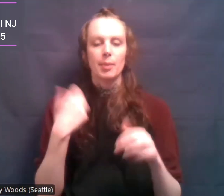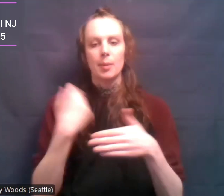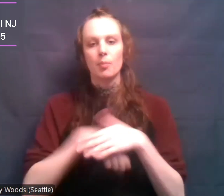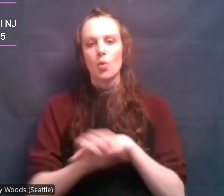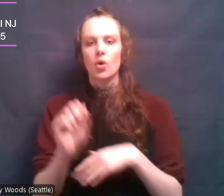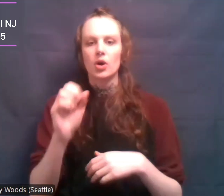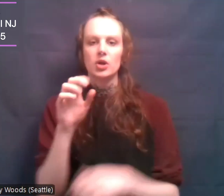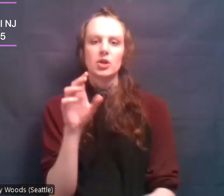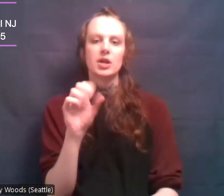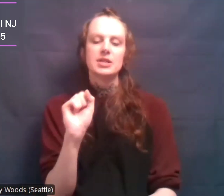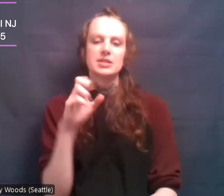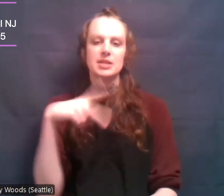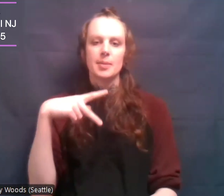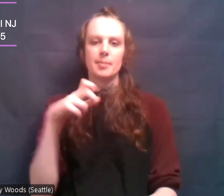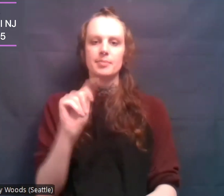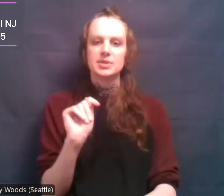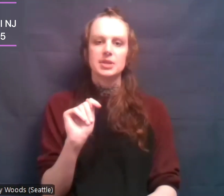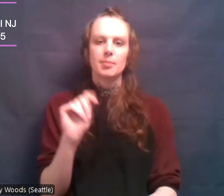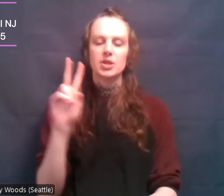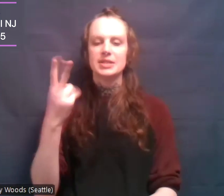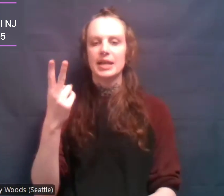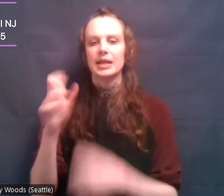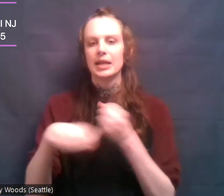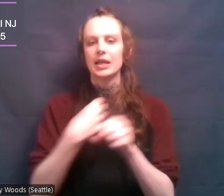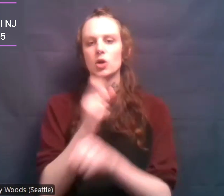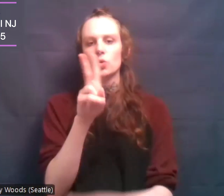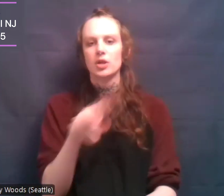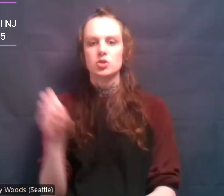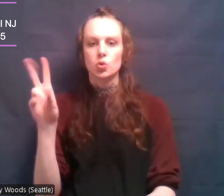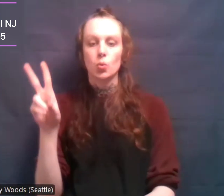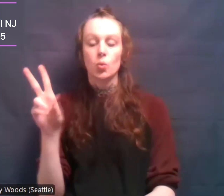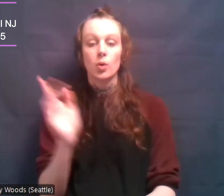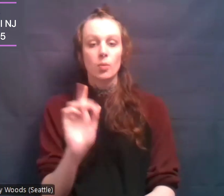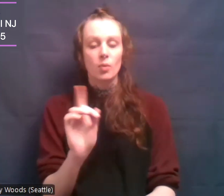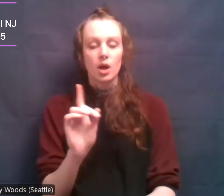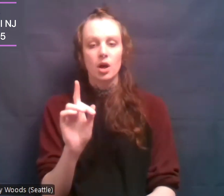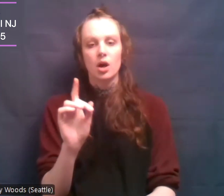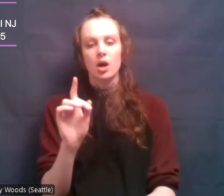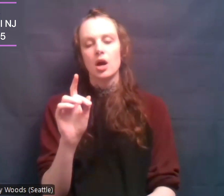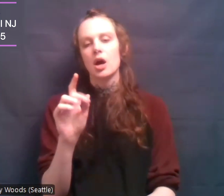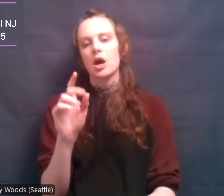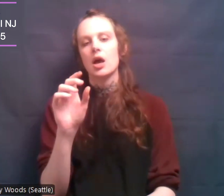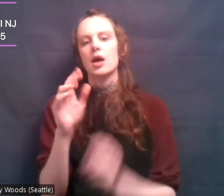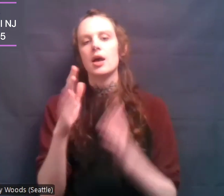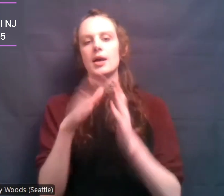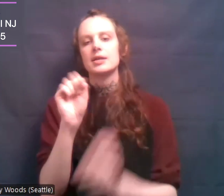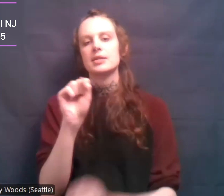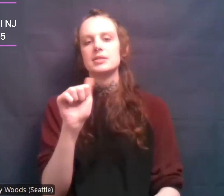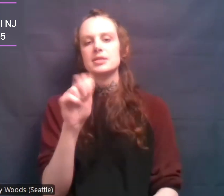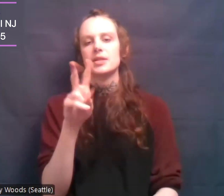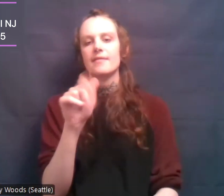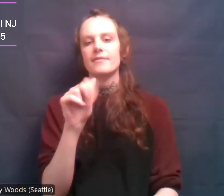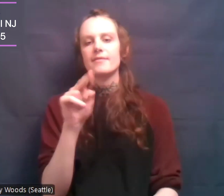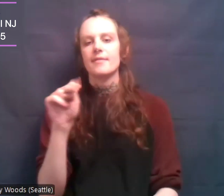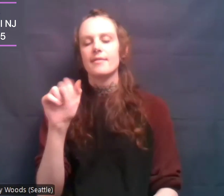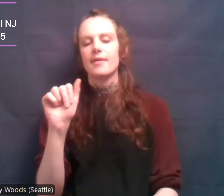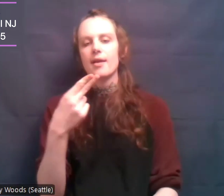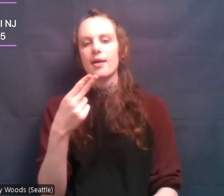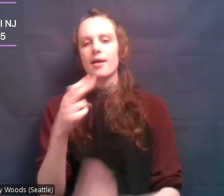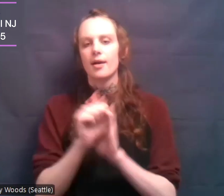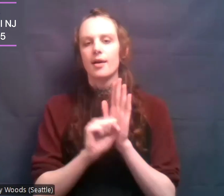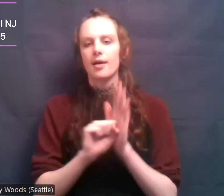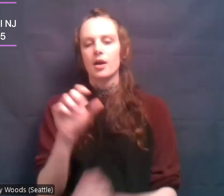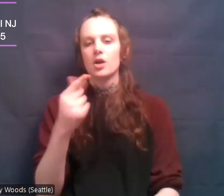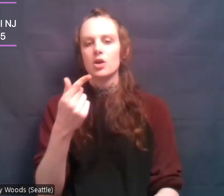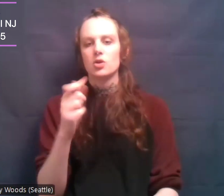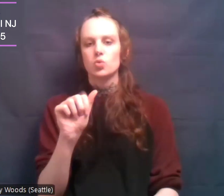2002 in Savannah, Georgia. And I grew up with a one parent